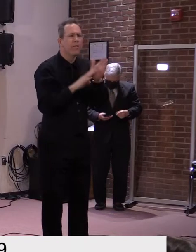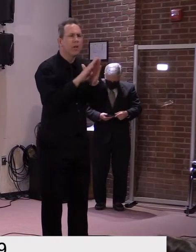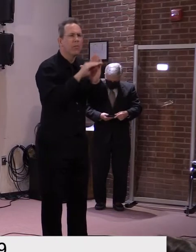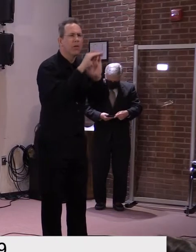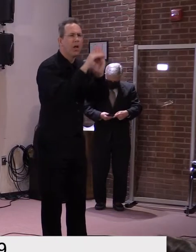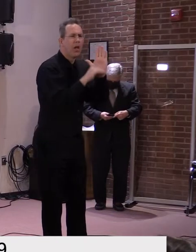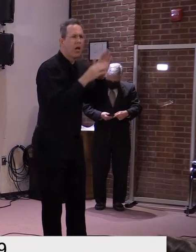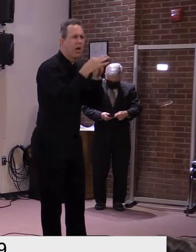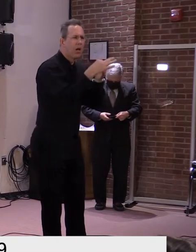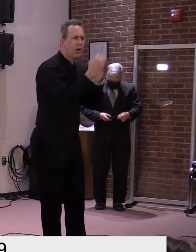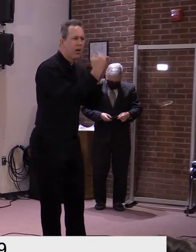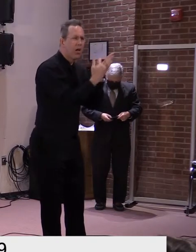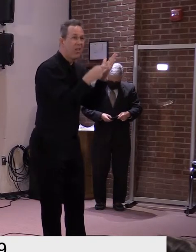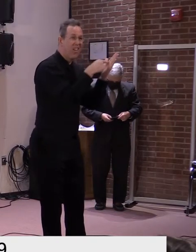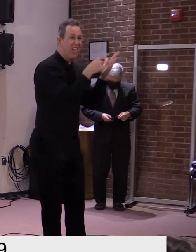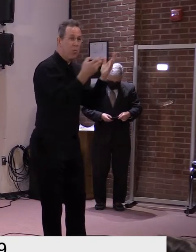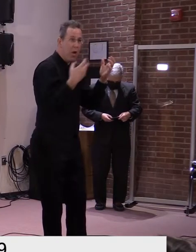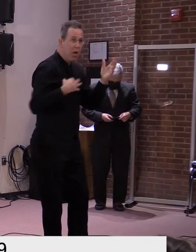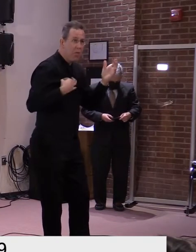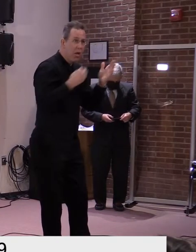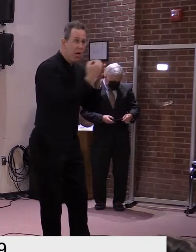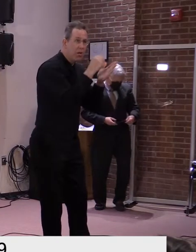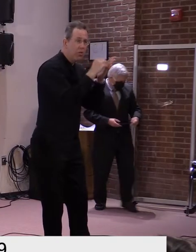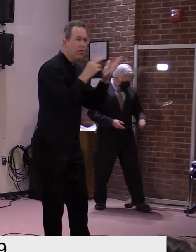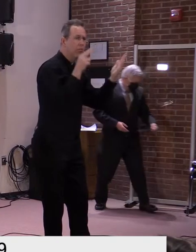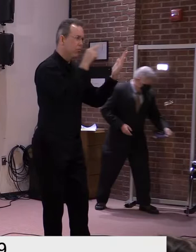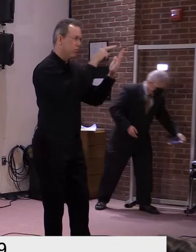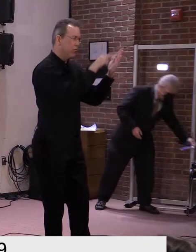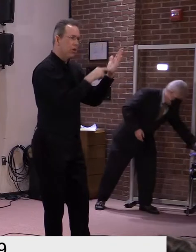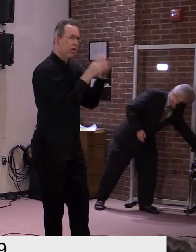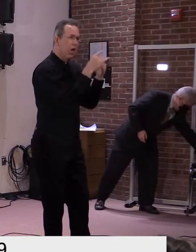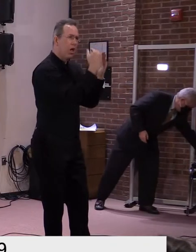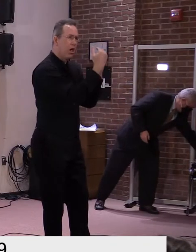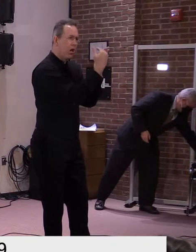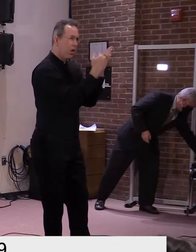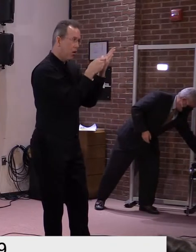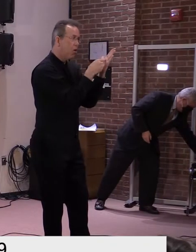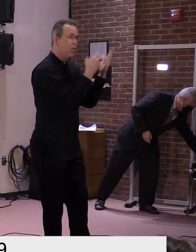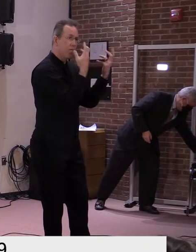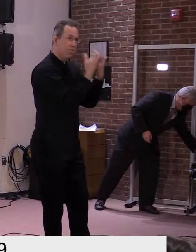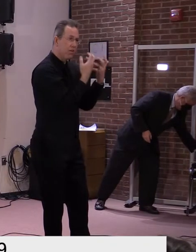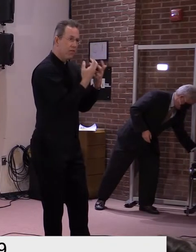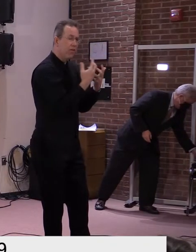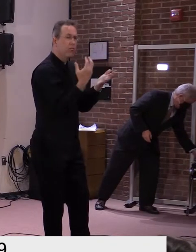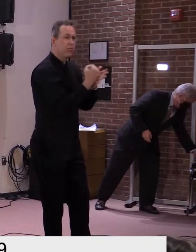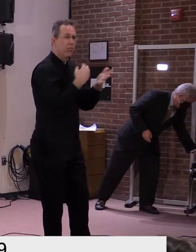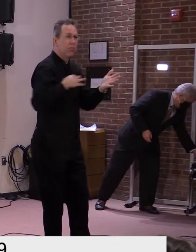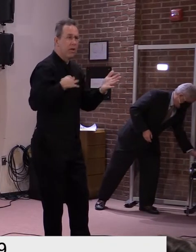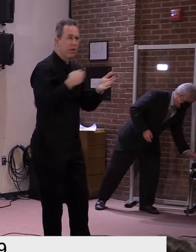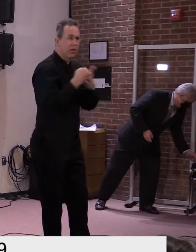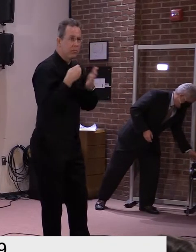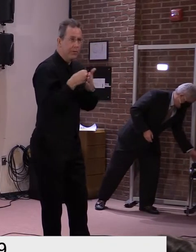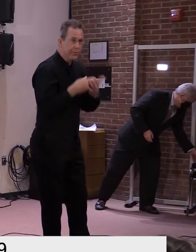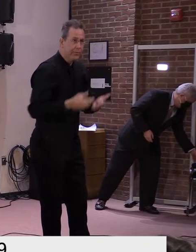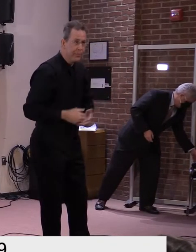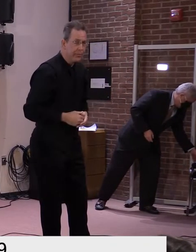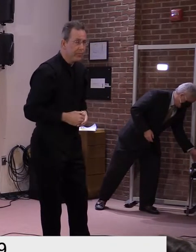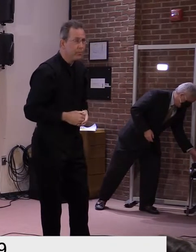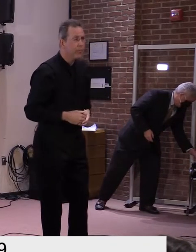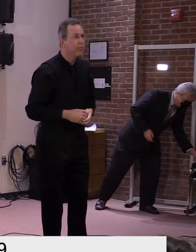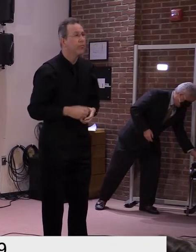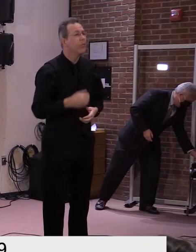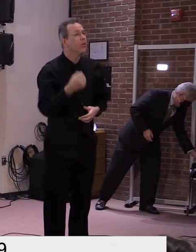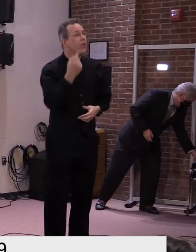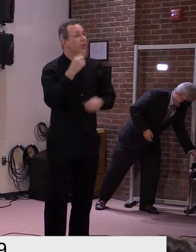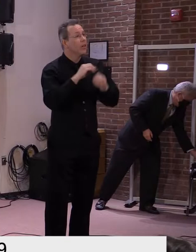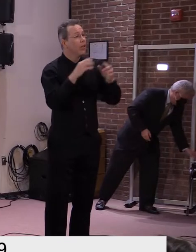number of the programs funded in the plan. So for clarification, my comments are in no way intended to be a comprehensive